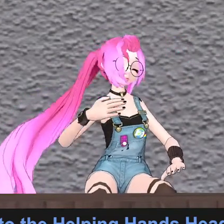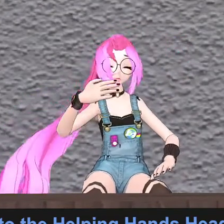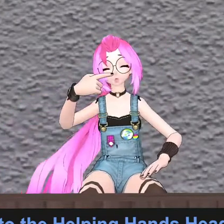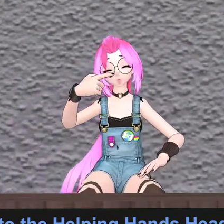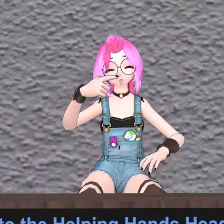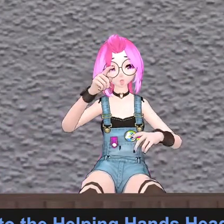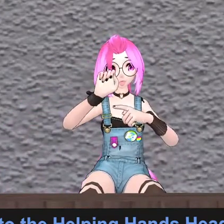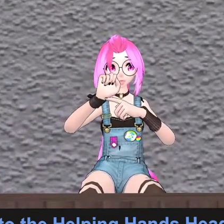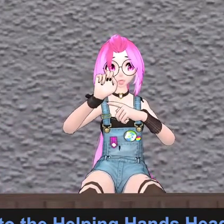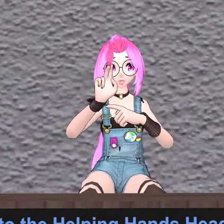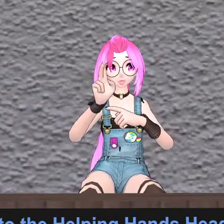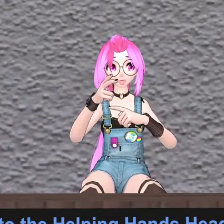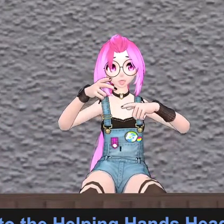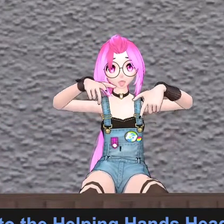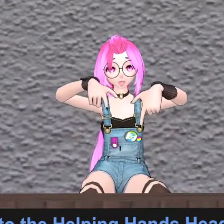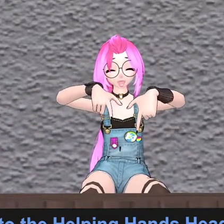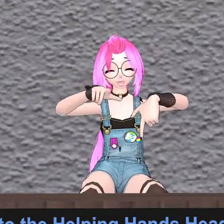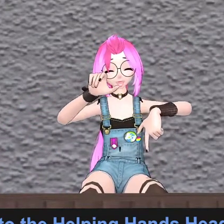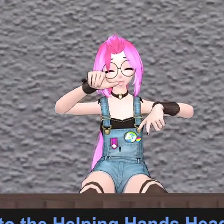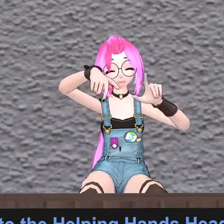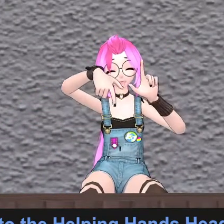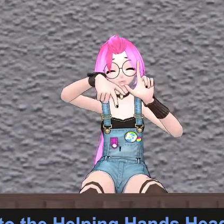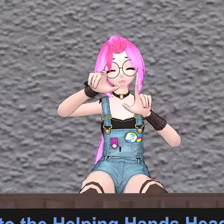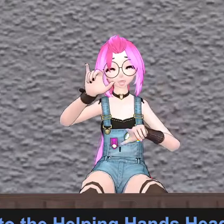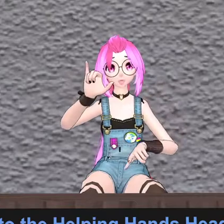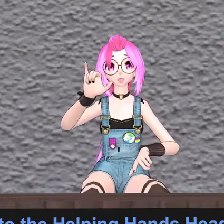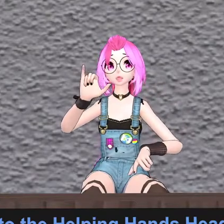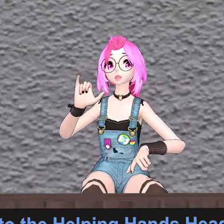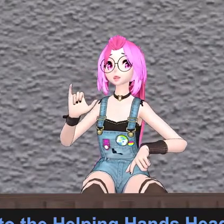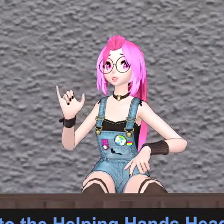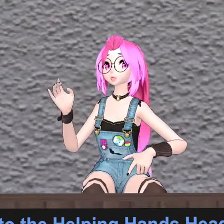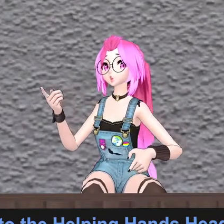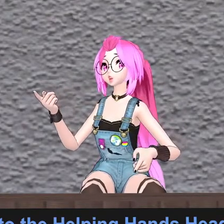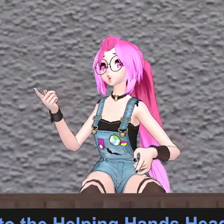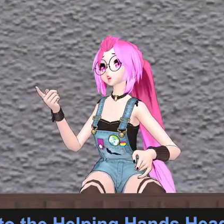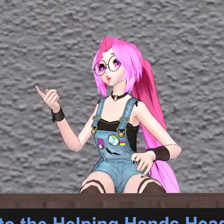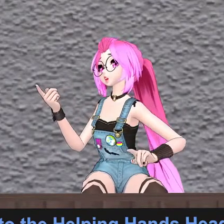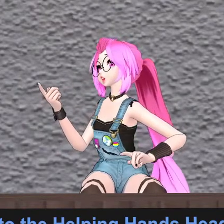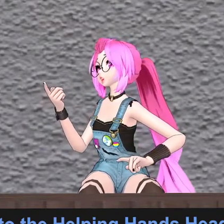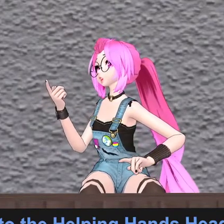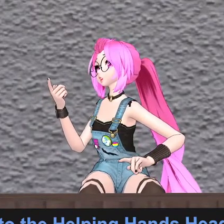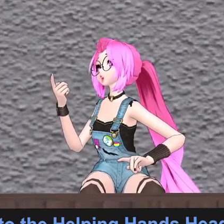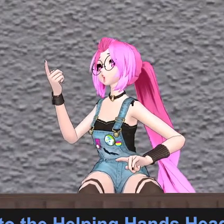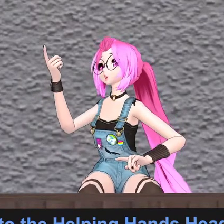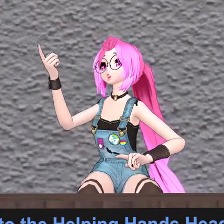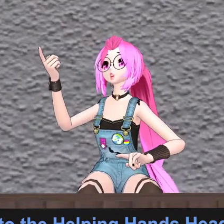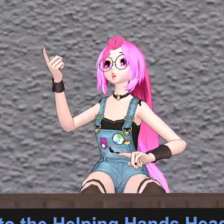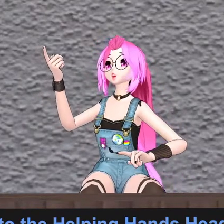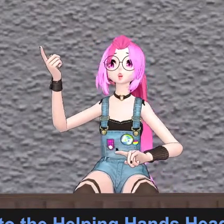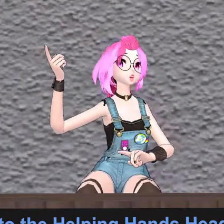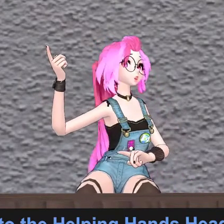Okay, this one is interesting. Do I have any people from Germany here? We do usually have a few. Germany?